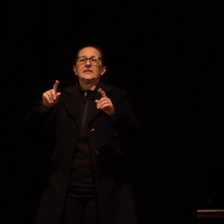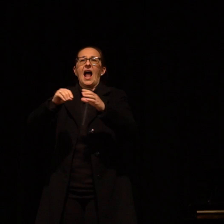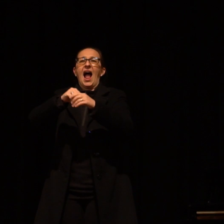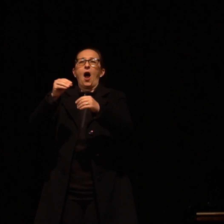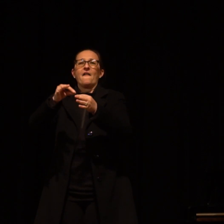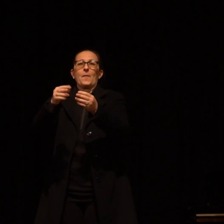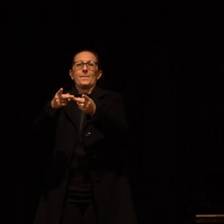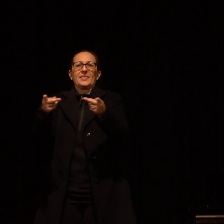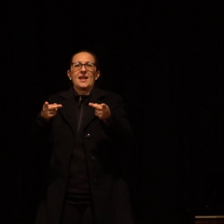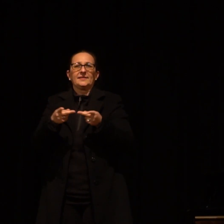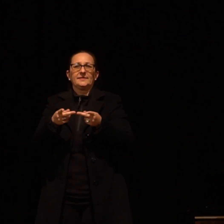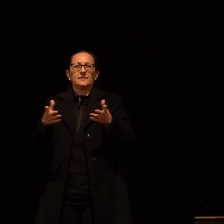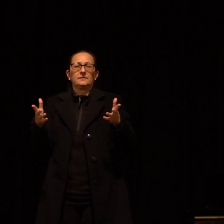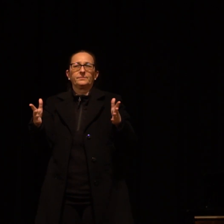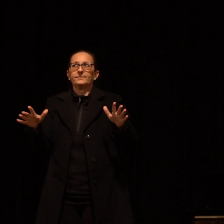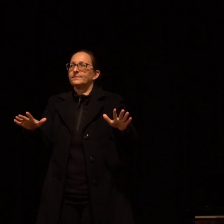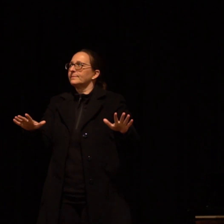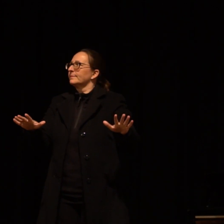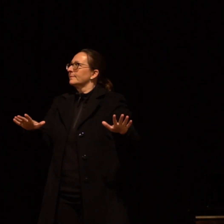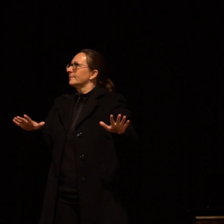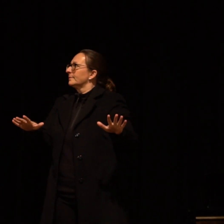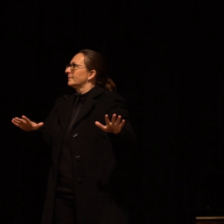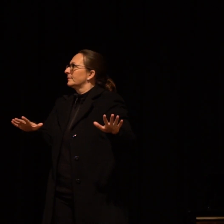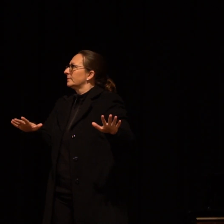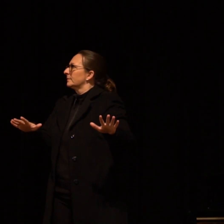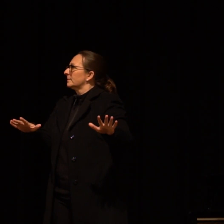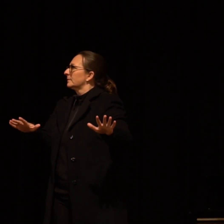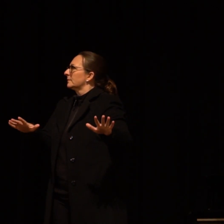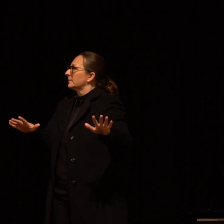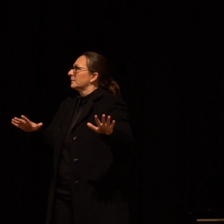Everything is different. Everything's out of place.